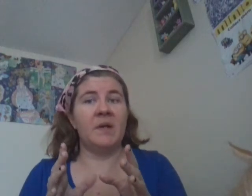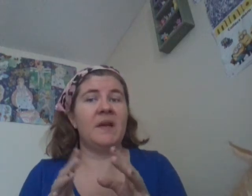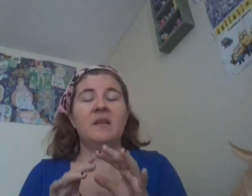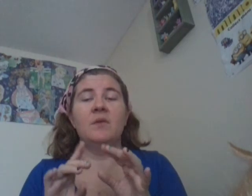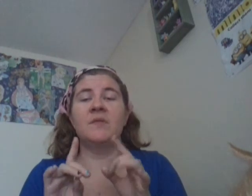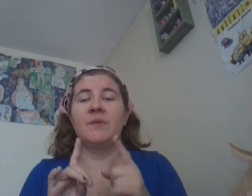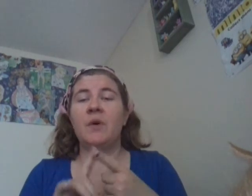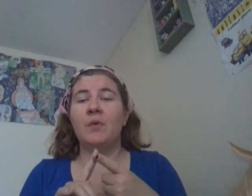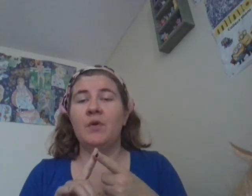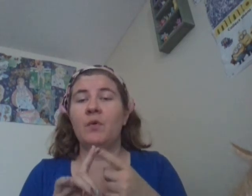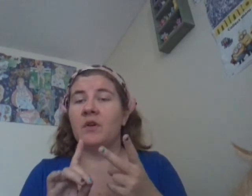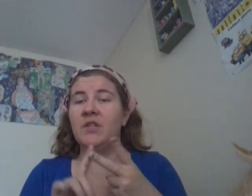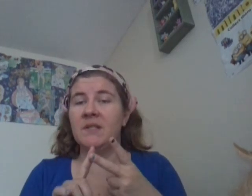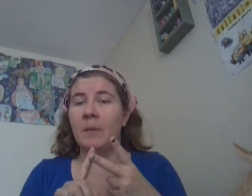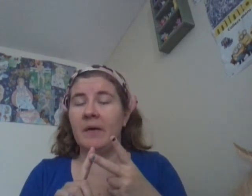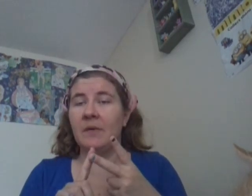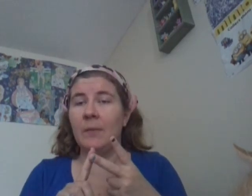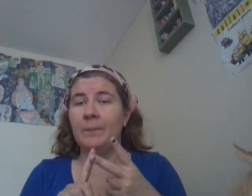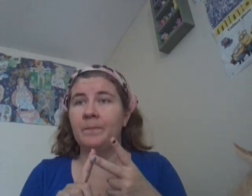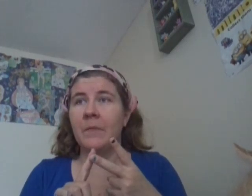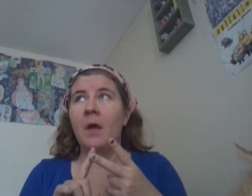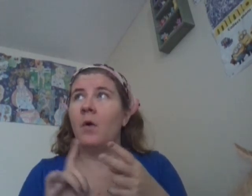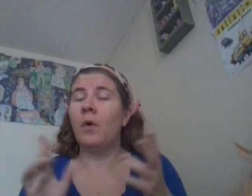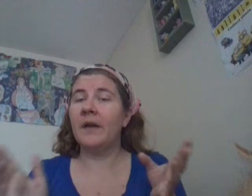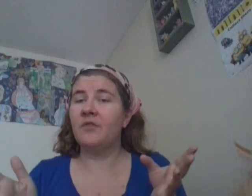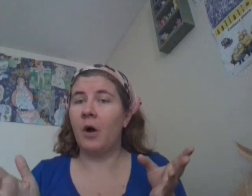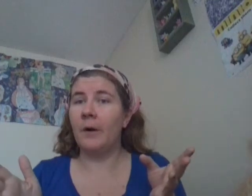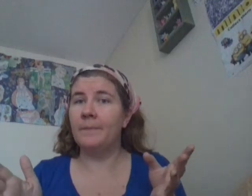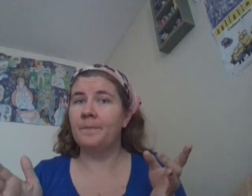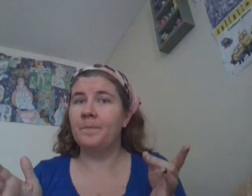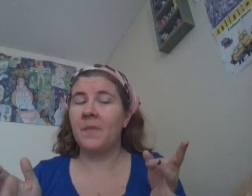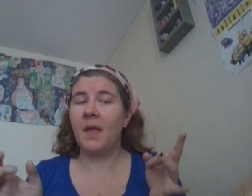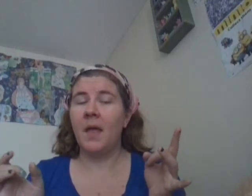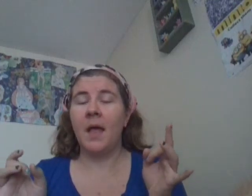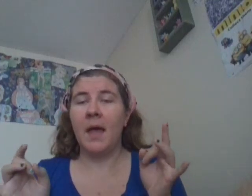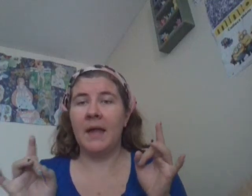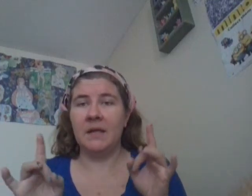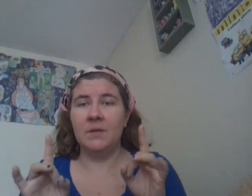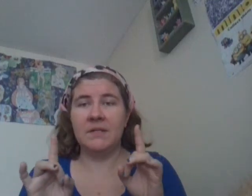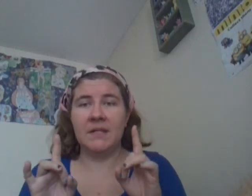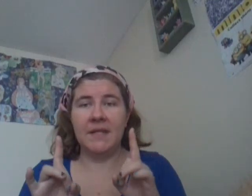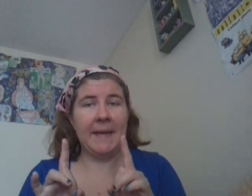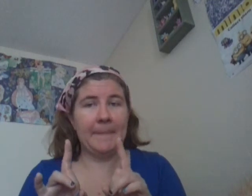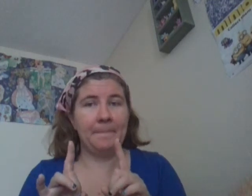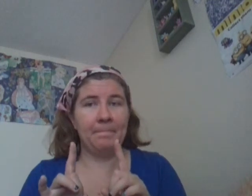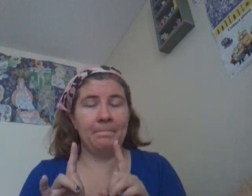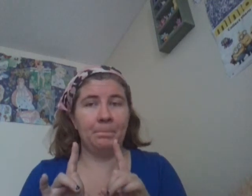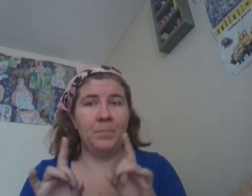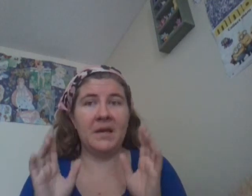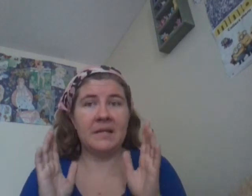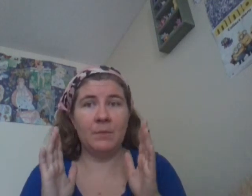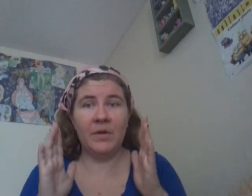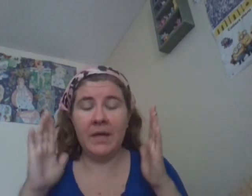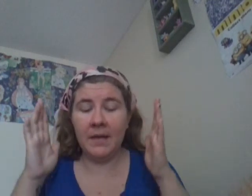because I can use Sudoku or a jigsaw puzzle or I can draw. And here's the thing. Because I'm looking